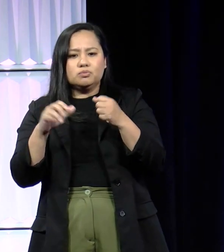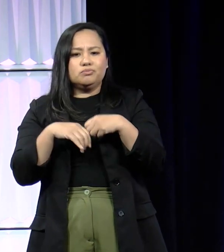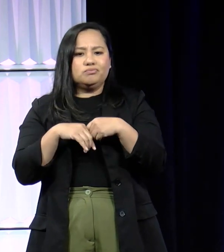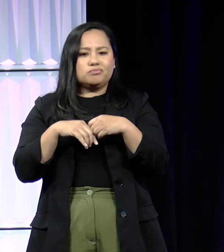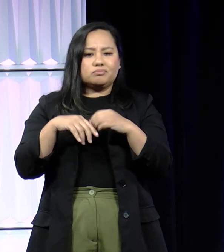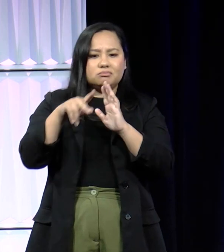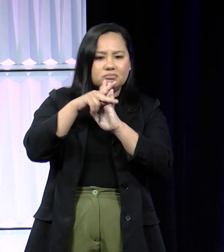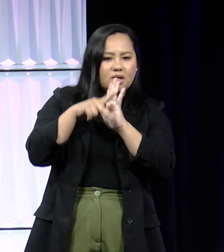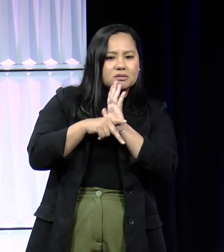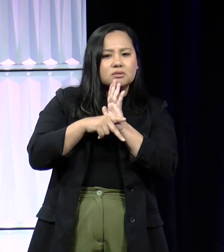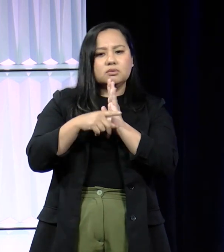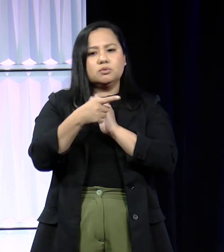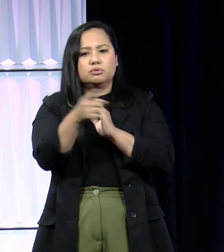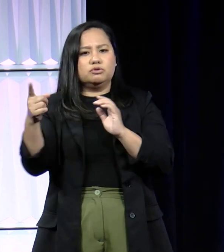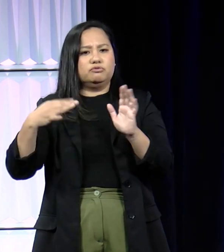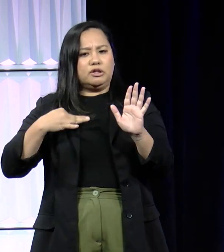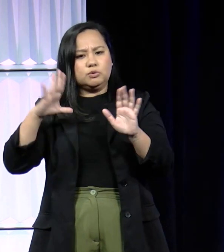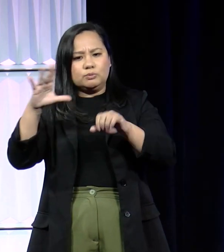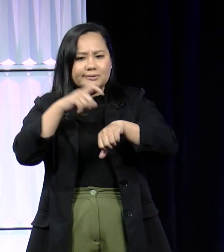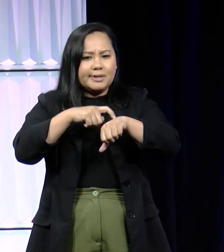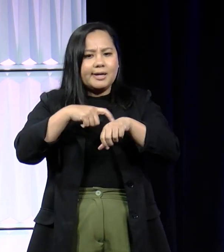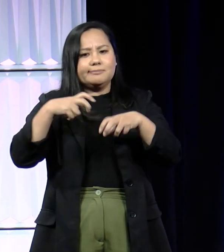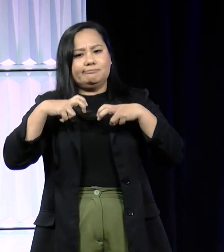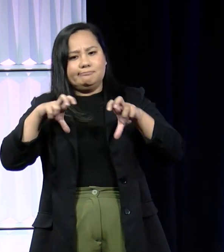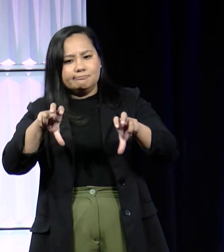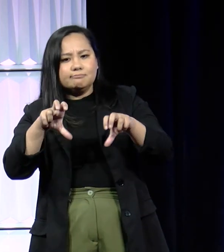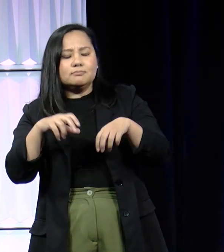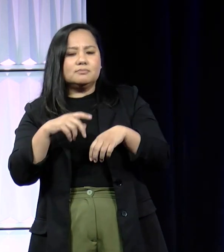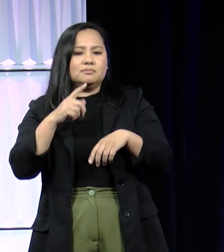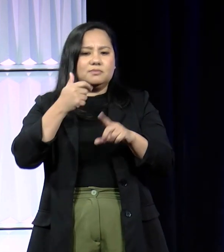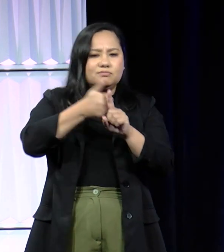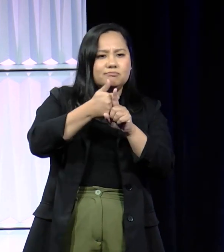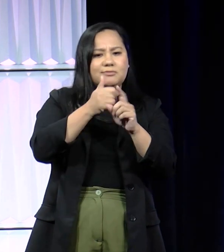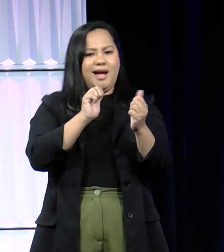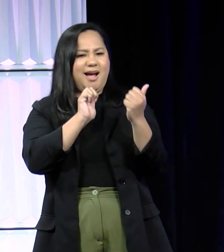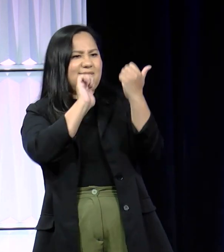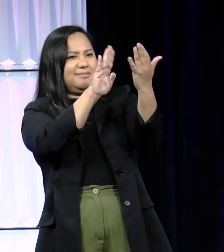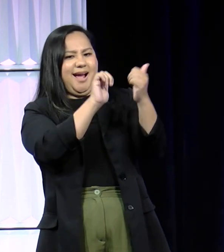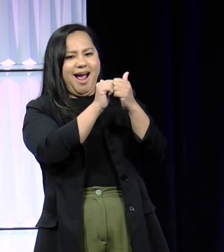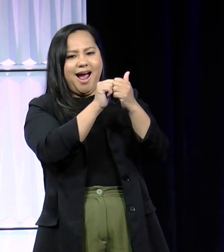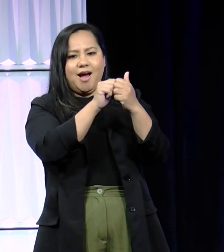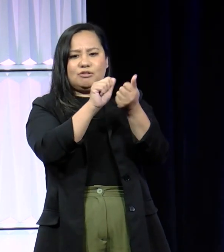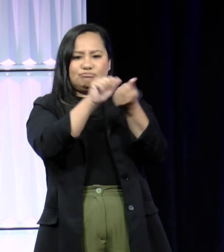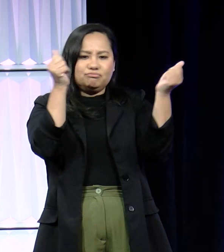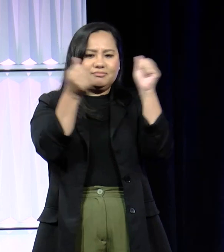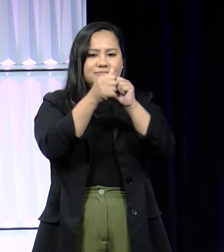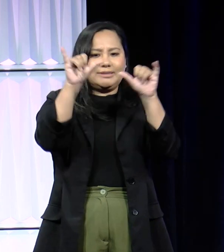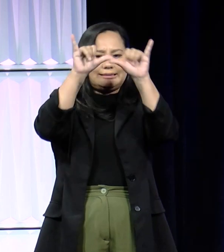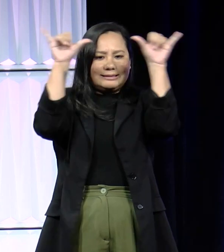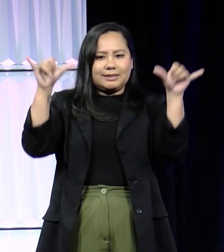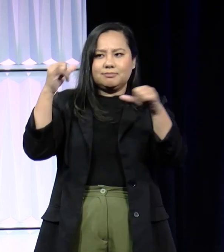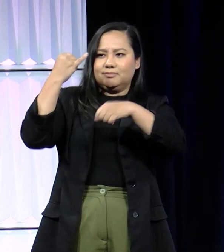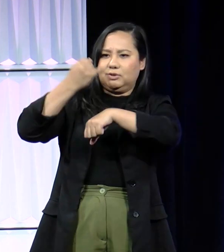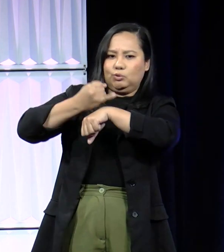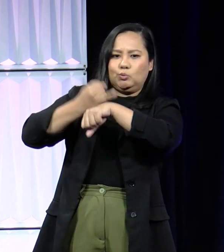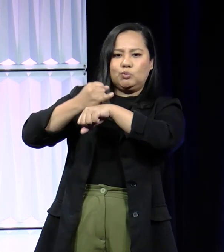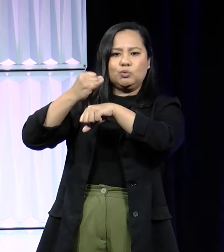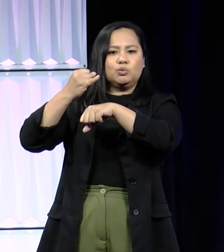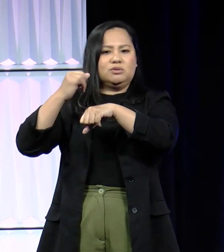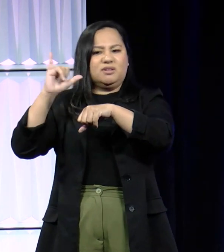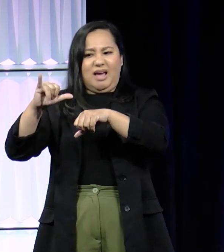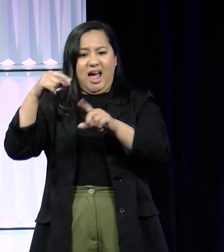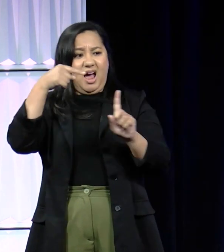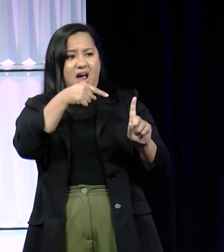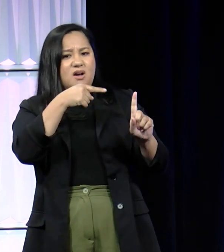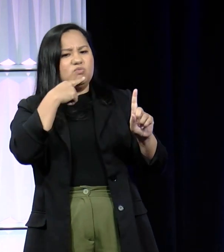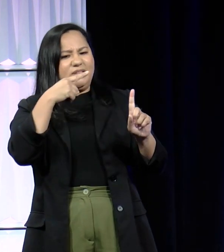yourself and your time to address how you can change systems and institutions that have historically